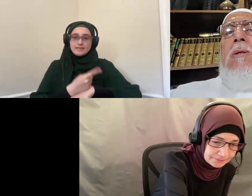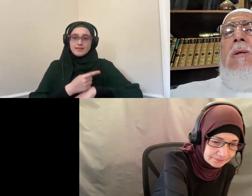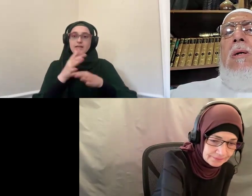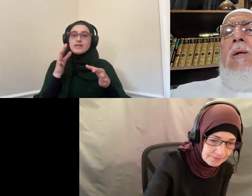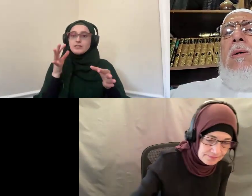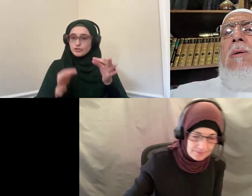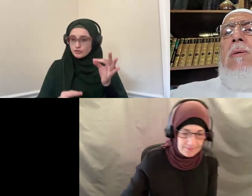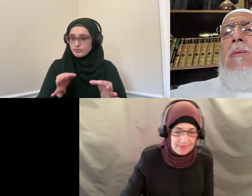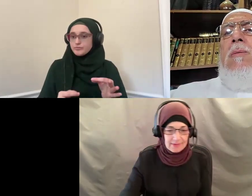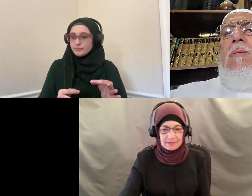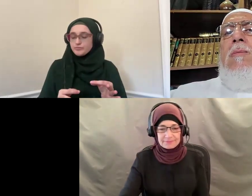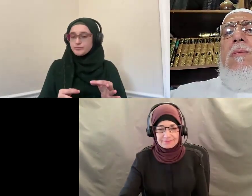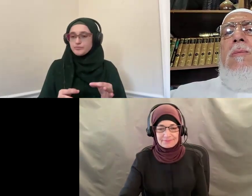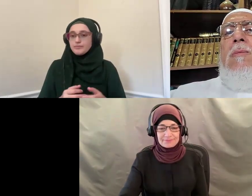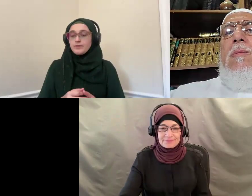this